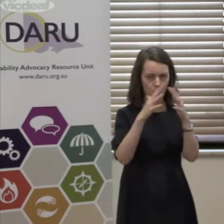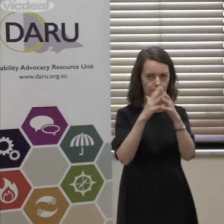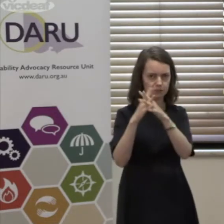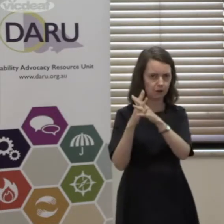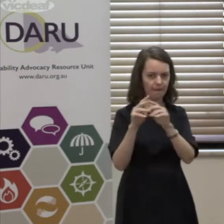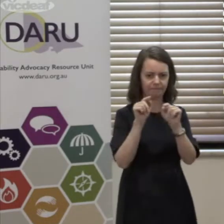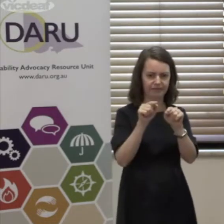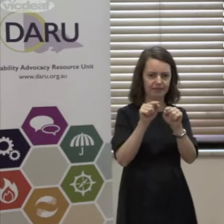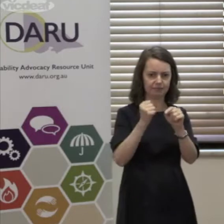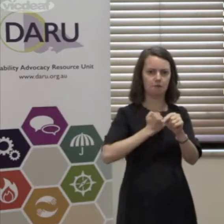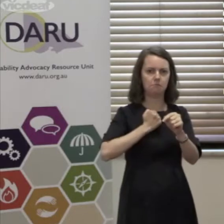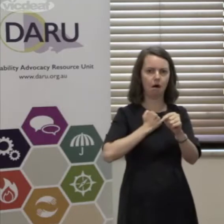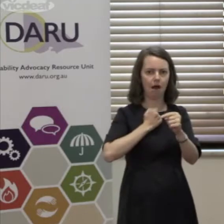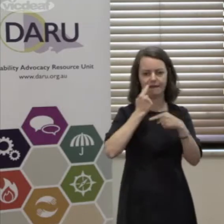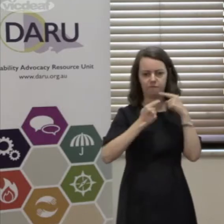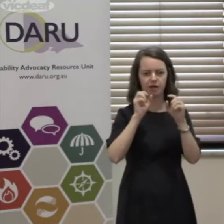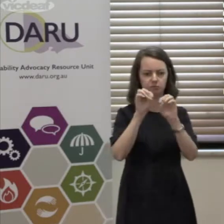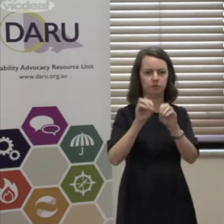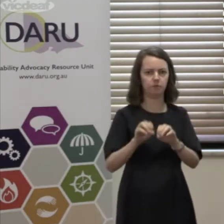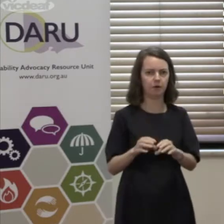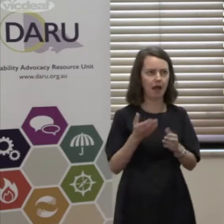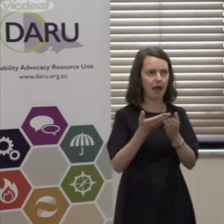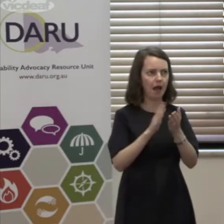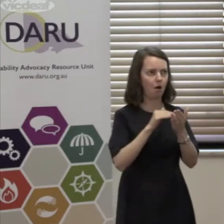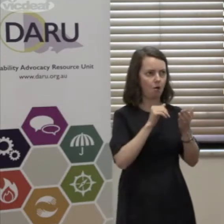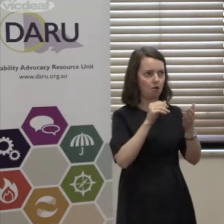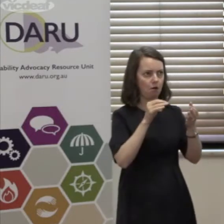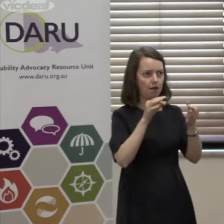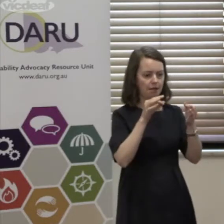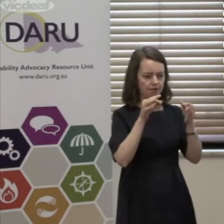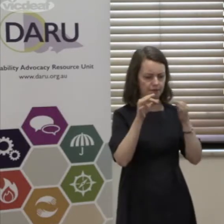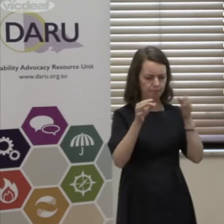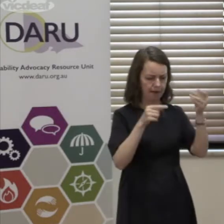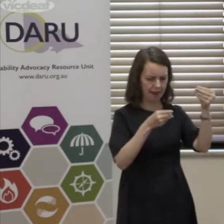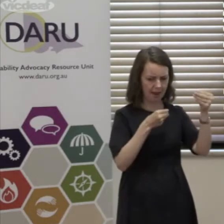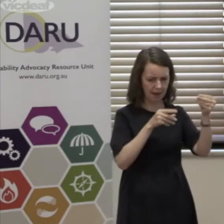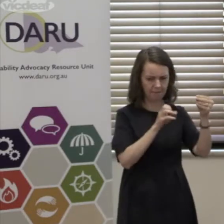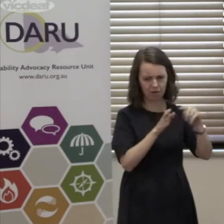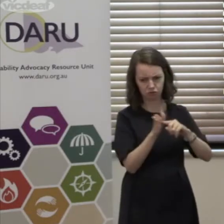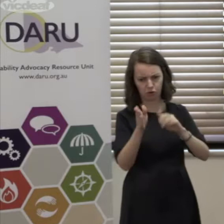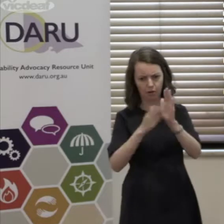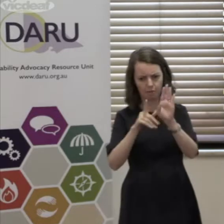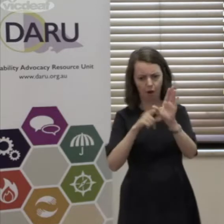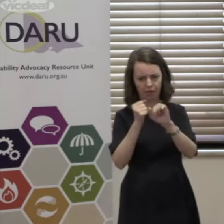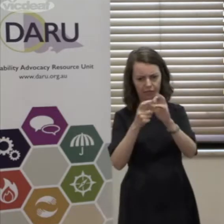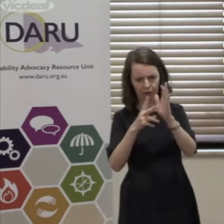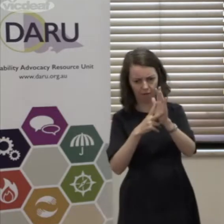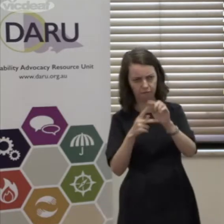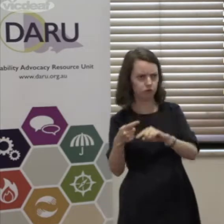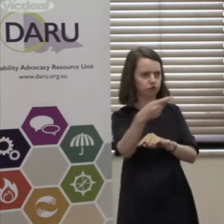people understanding that the way they sort of do the things with their plan happens through the MyGov portal. And of course,